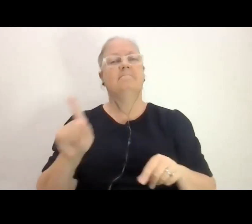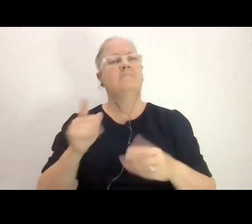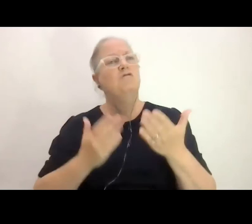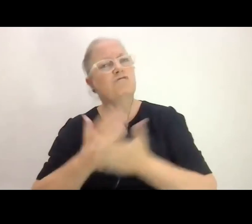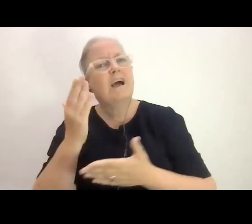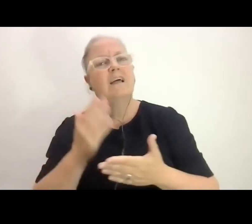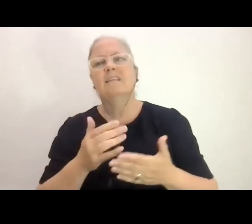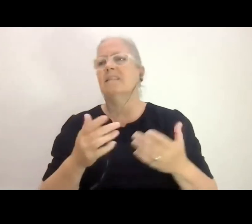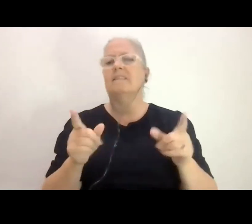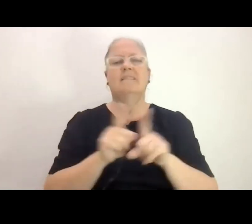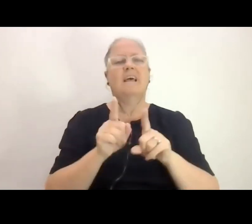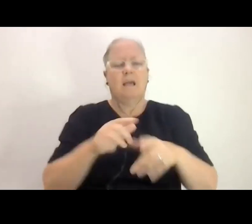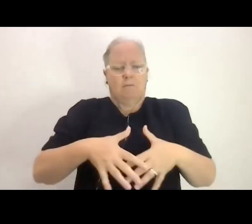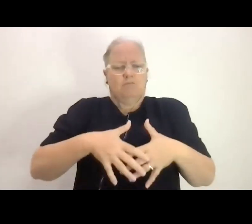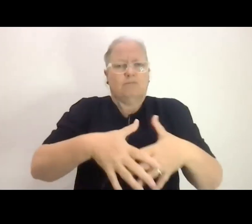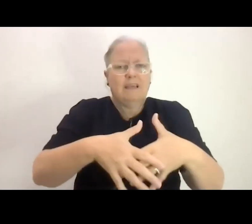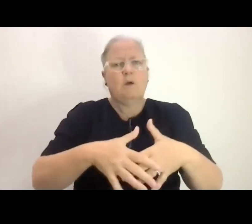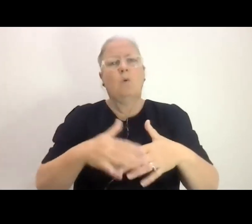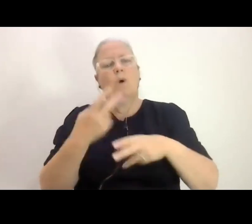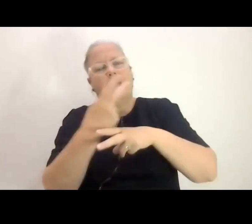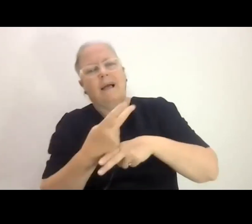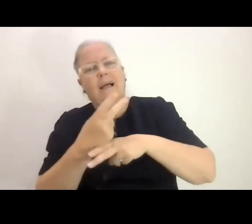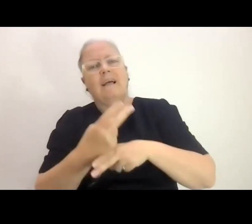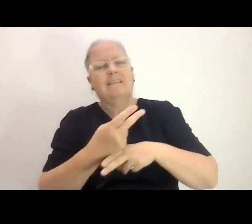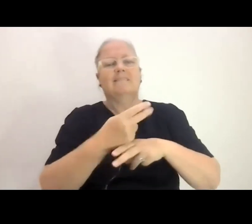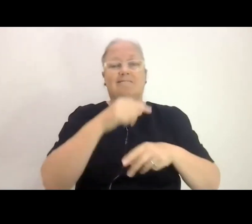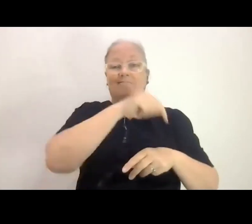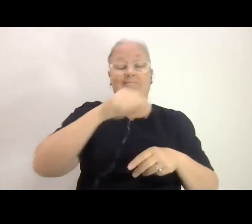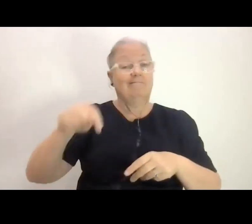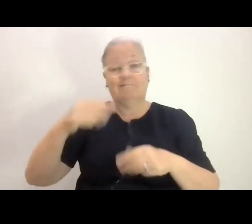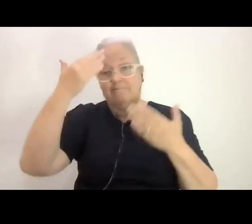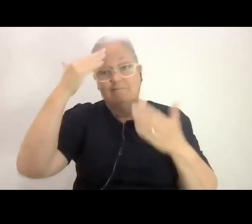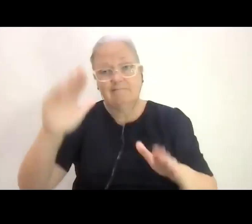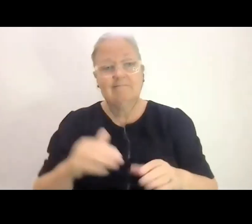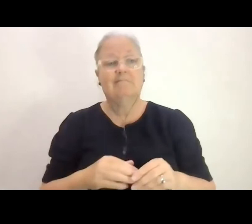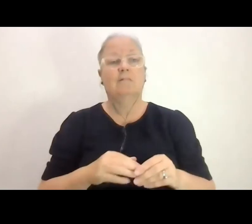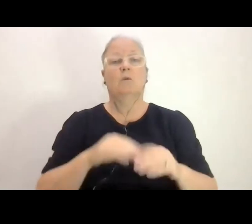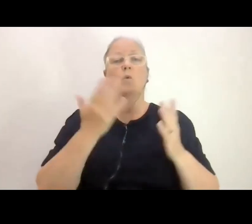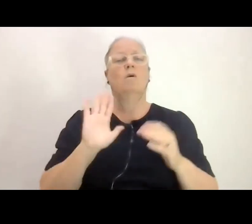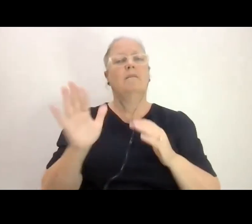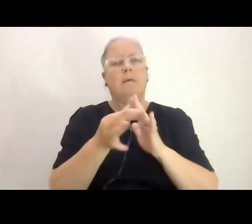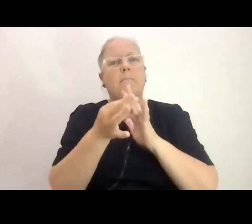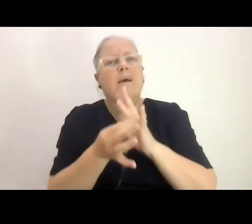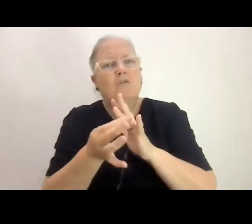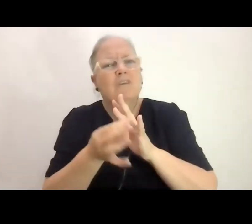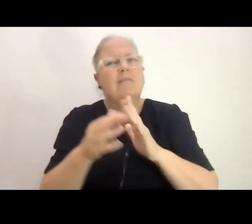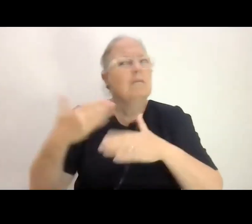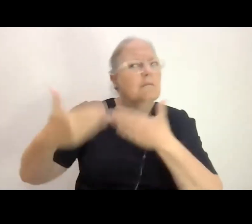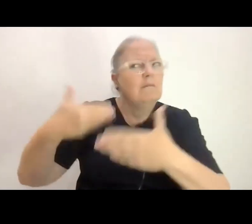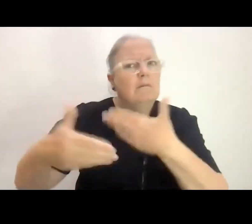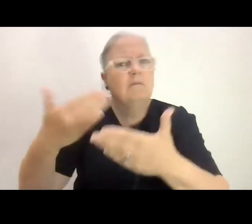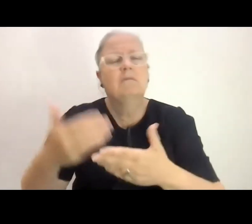issues, pregnancy, self-care matters. Mainly, they are concerned about non-communicable